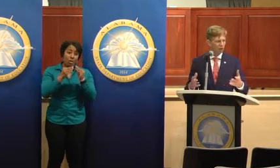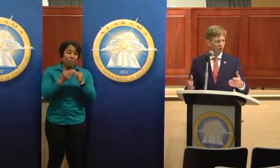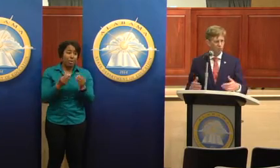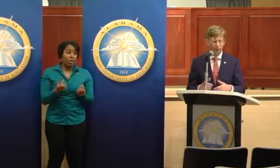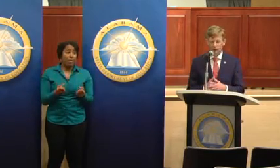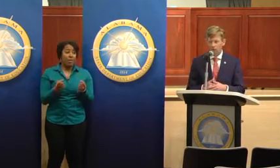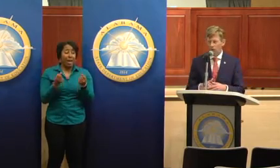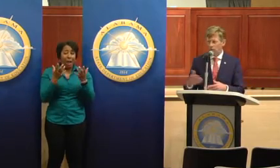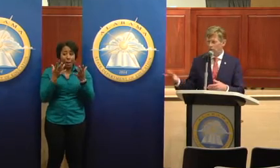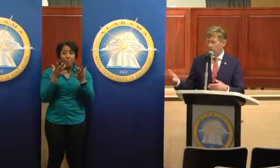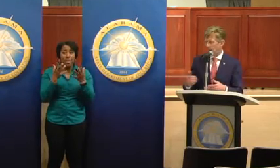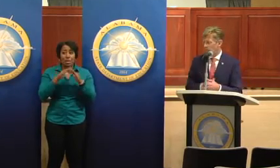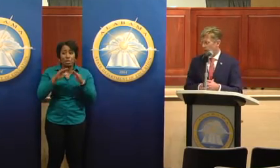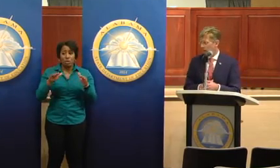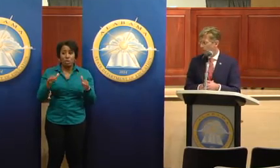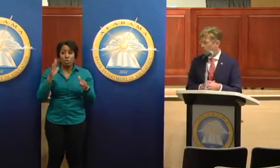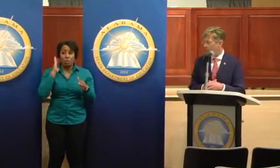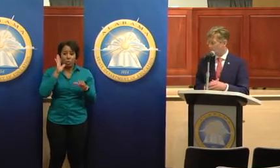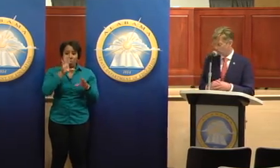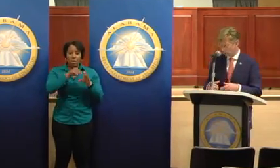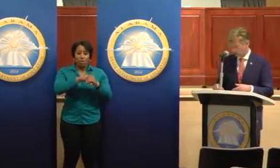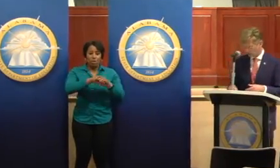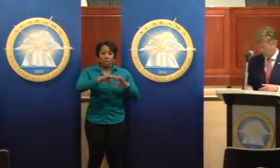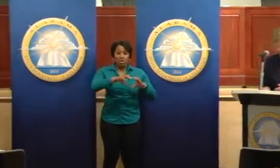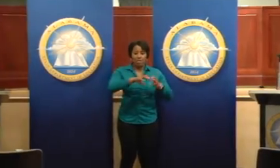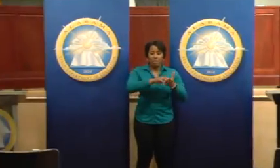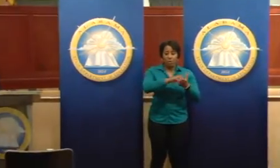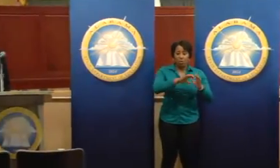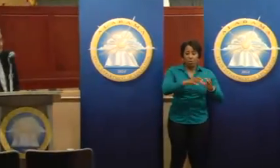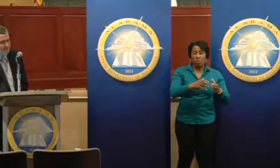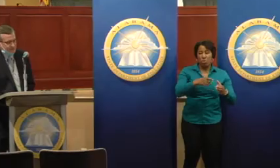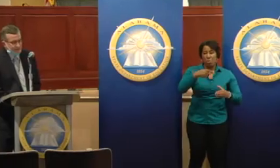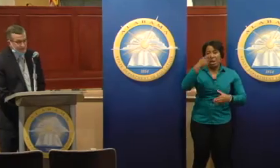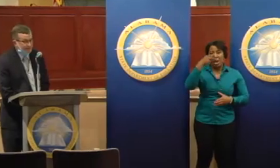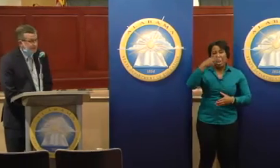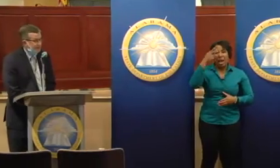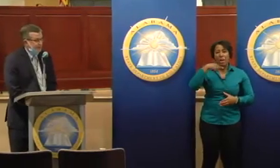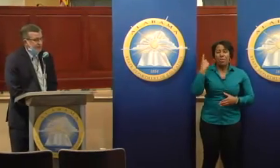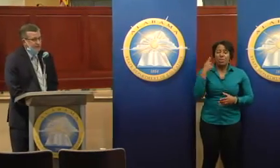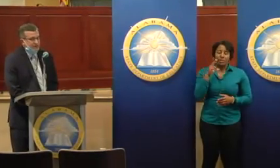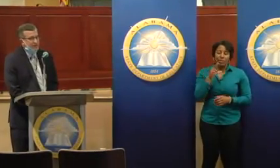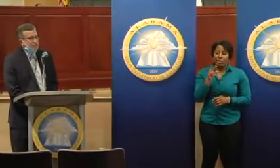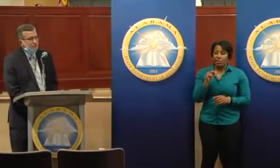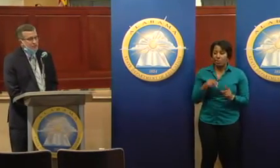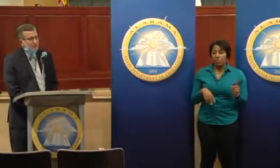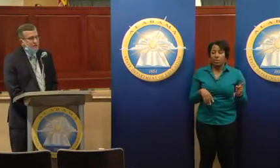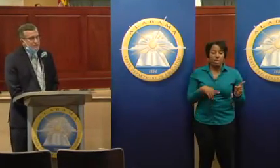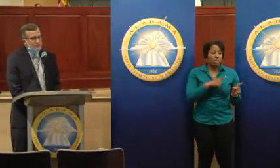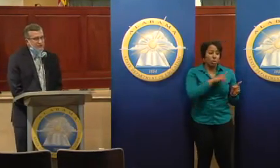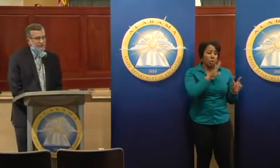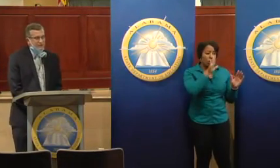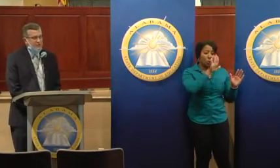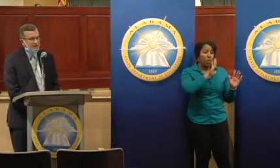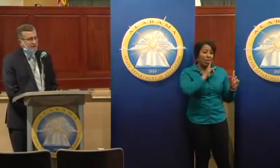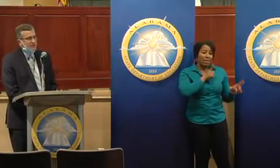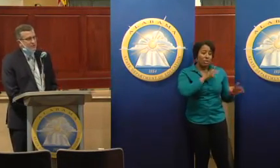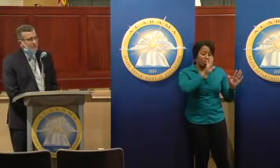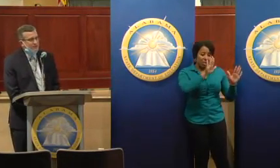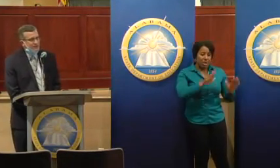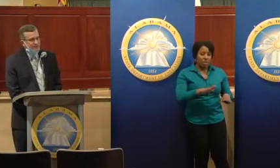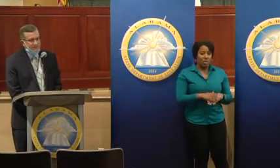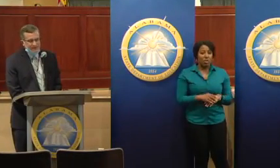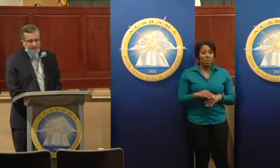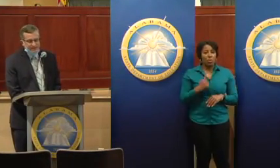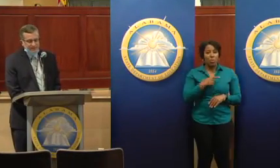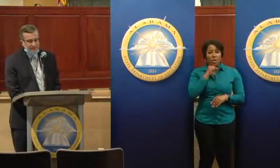into all of those categories. And Dr. Harris may have more information he can add. Yeah, that's actually an excellent answer. We don't specifically track that number.